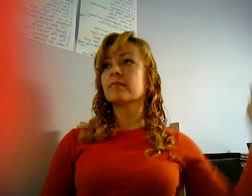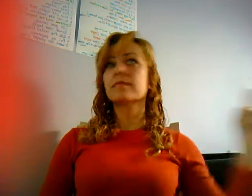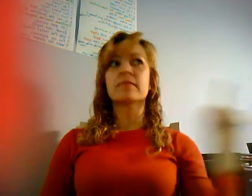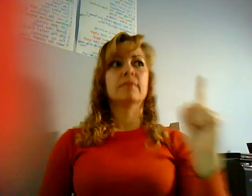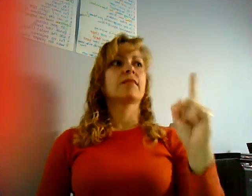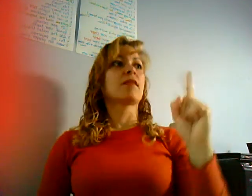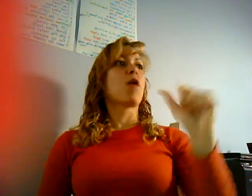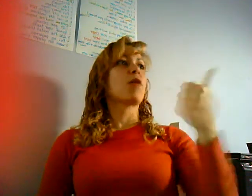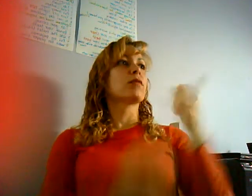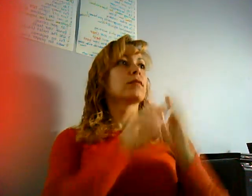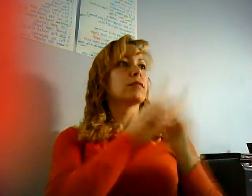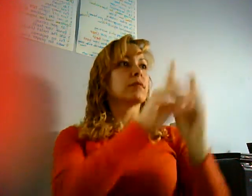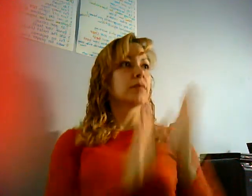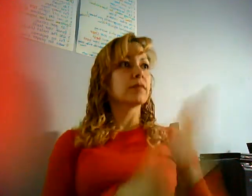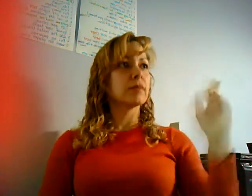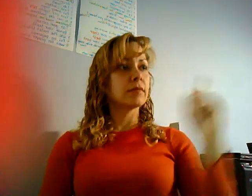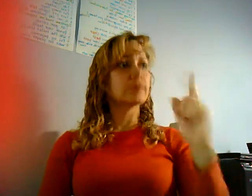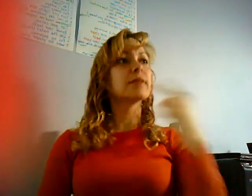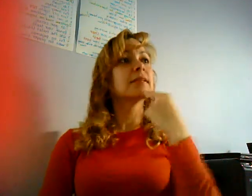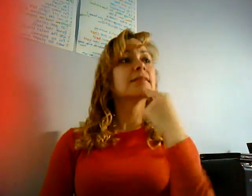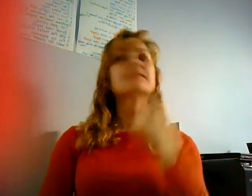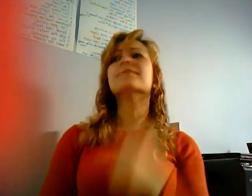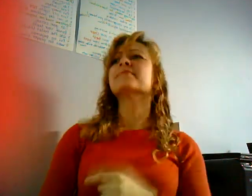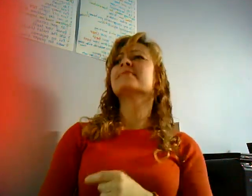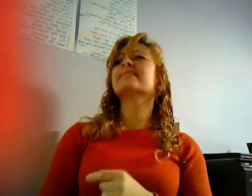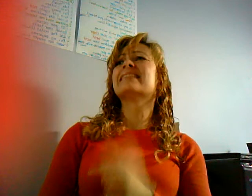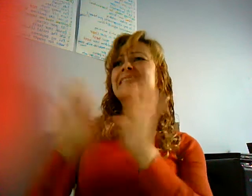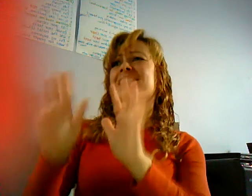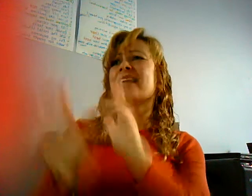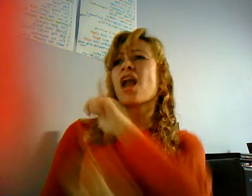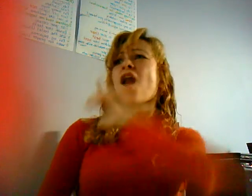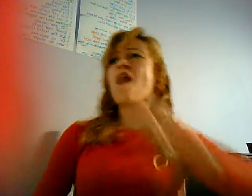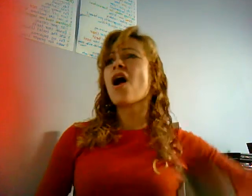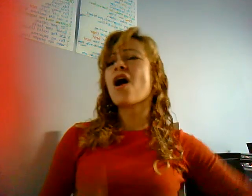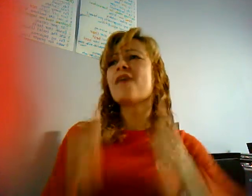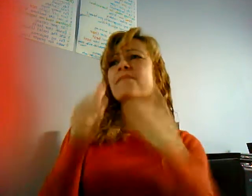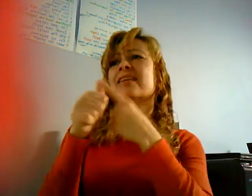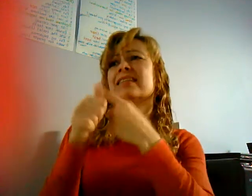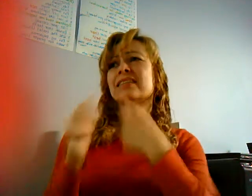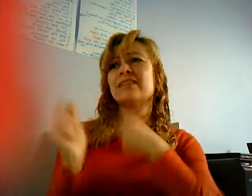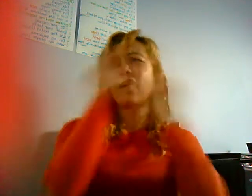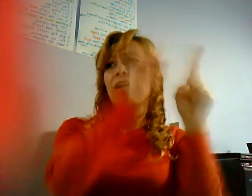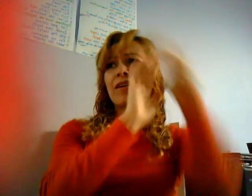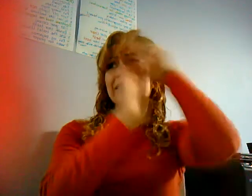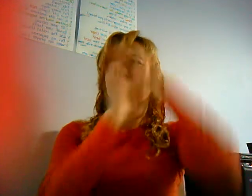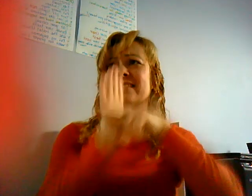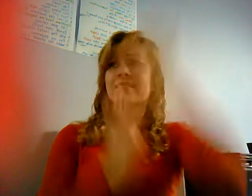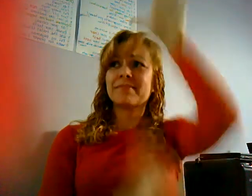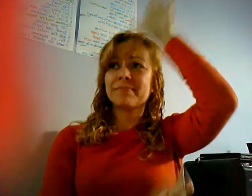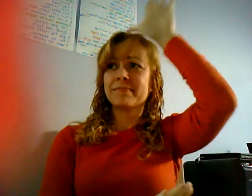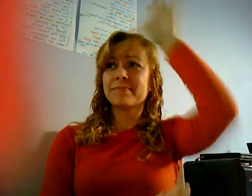lay his head." Then another disciple came up to Jesus and said, "Wait, Lord, first let me go bury my